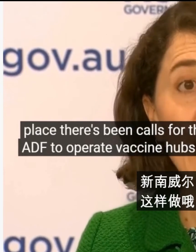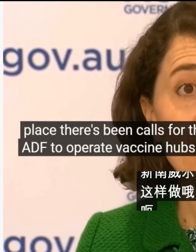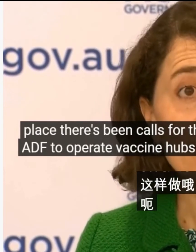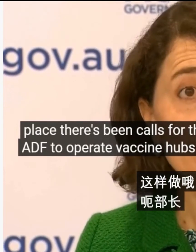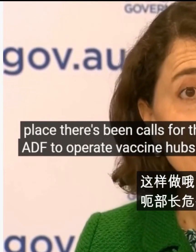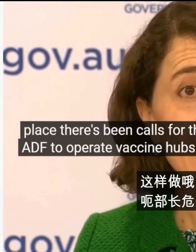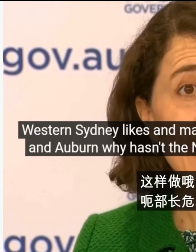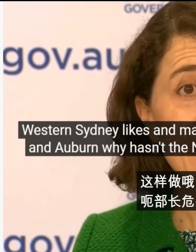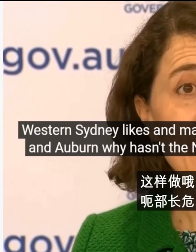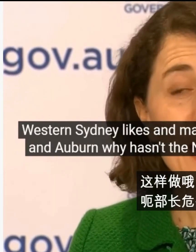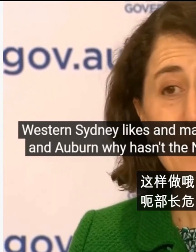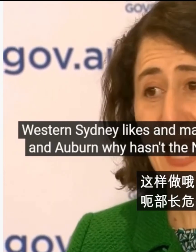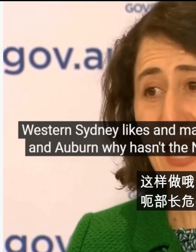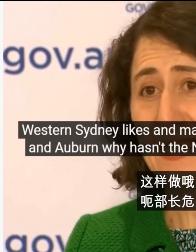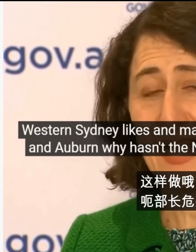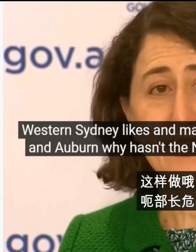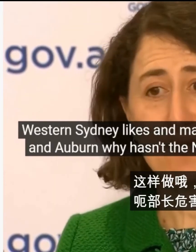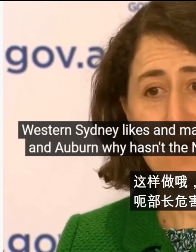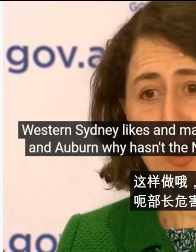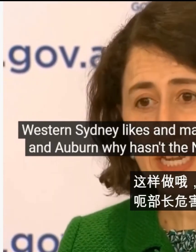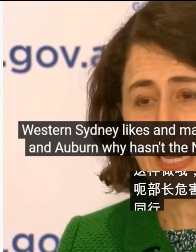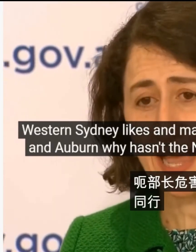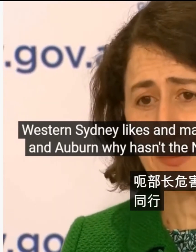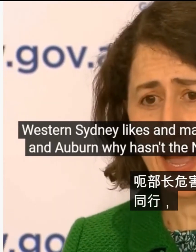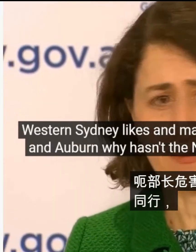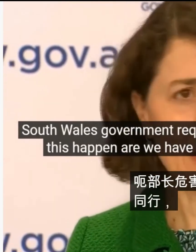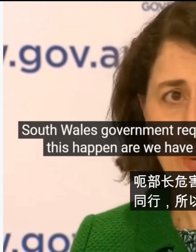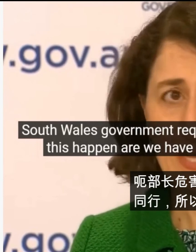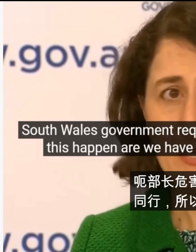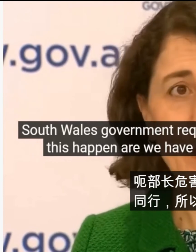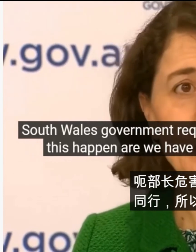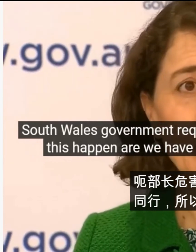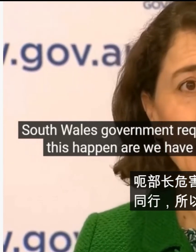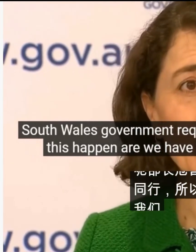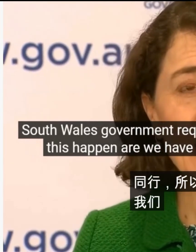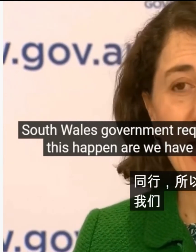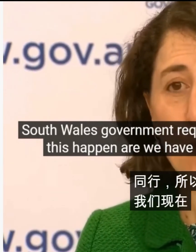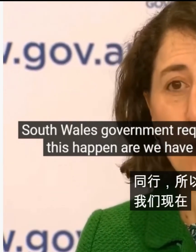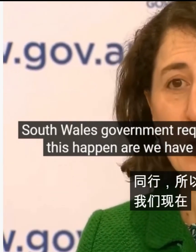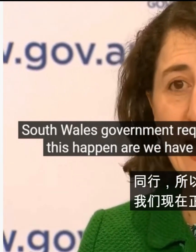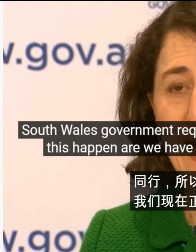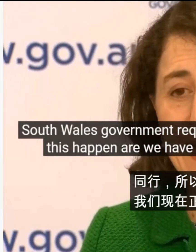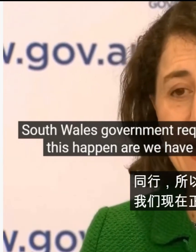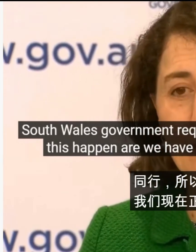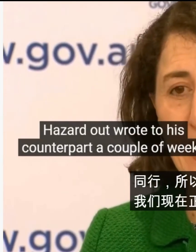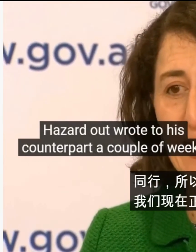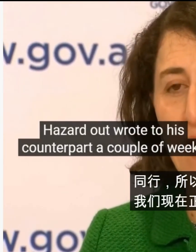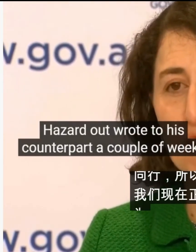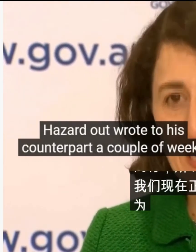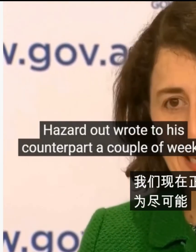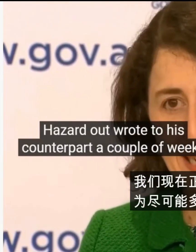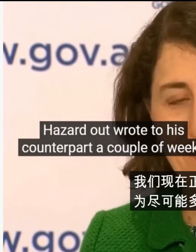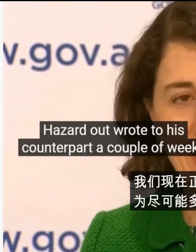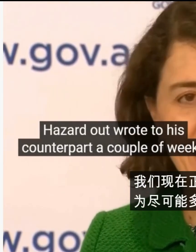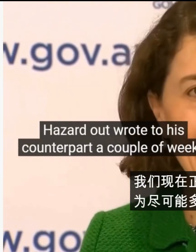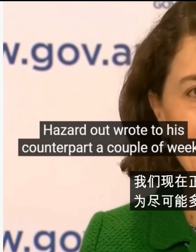have. Minister Hazzard wrote to his counterpart a couple of weeks ago. So we are now racing to get